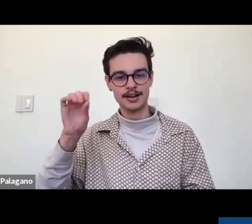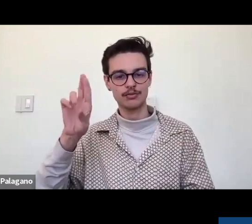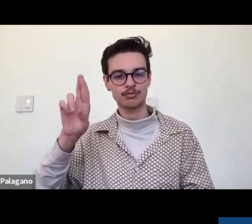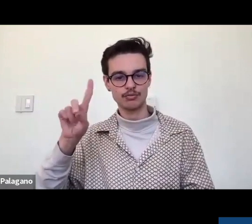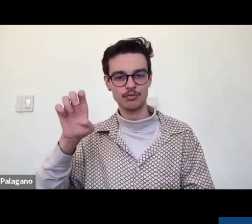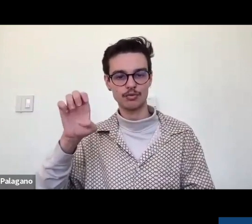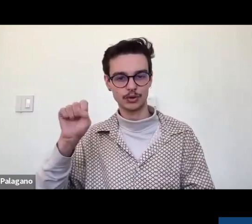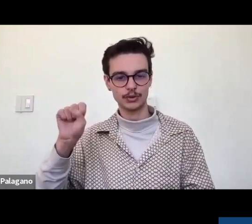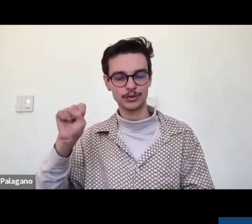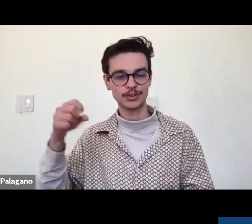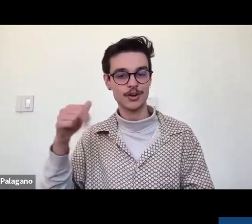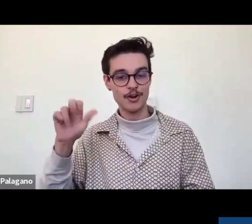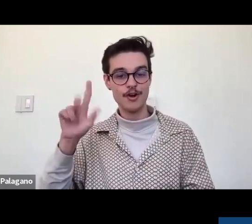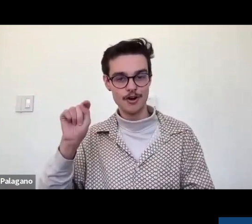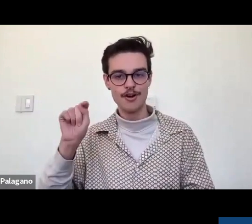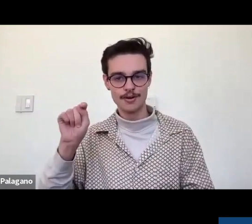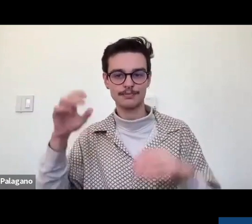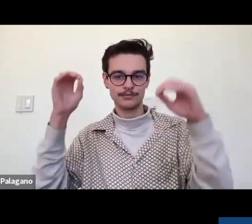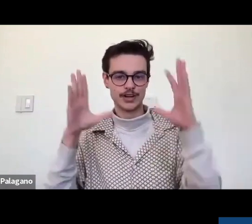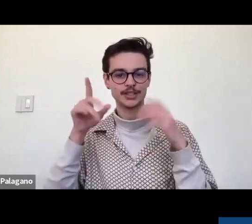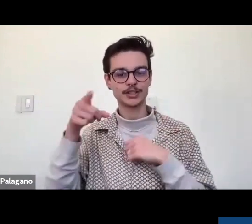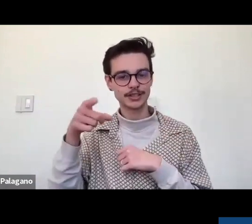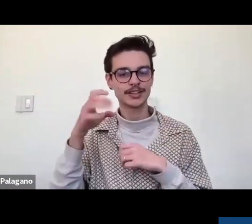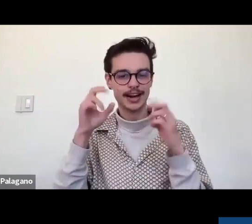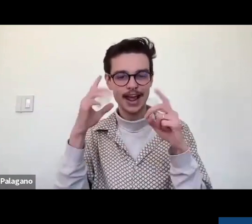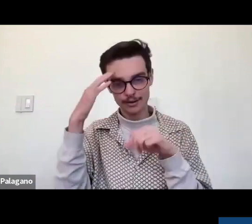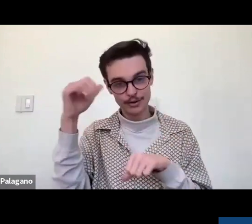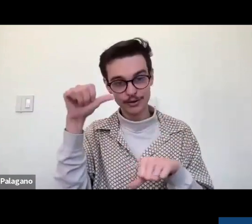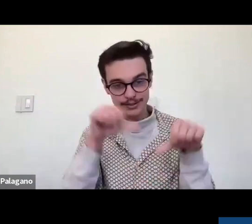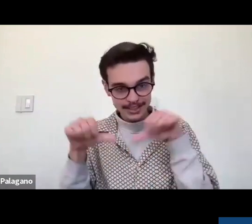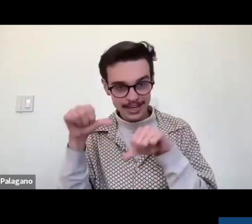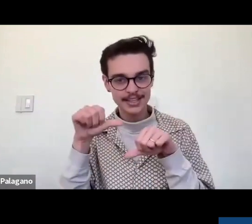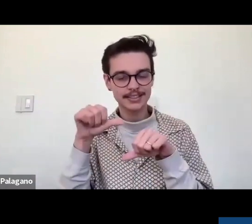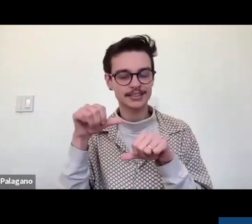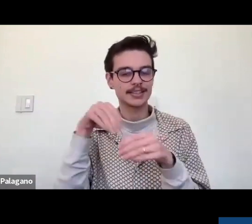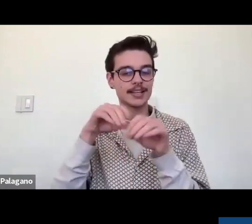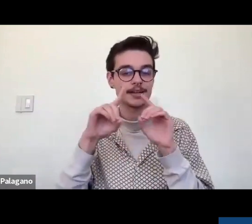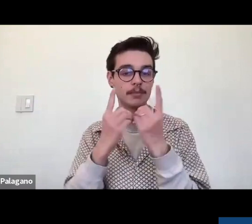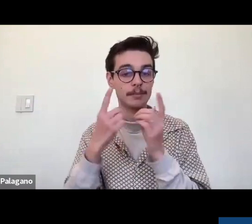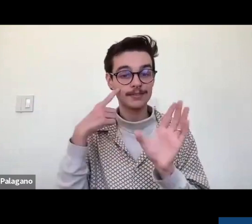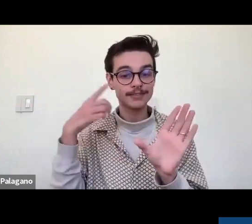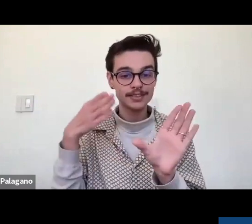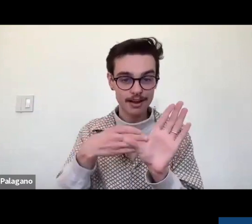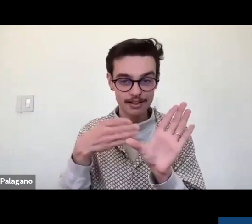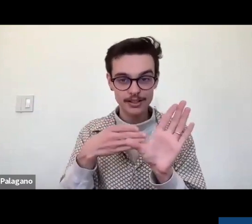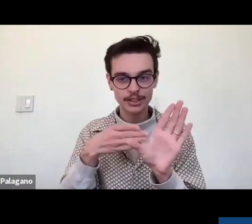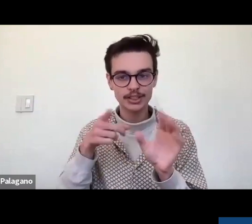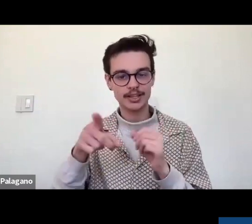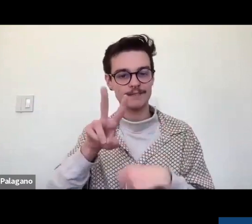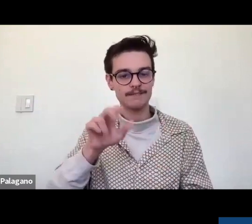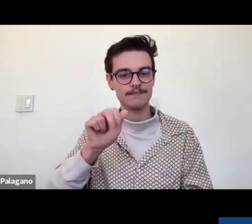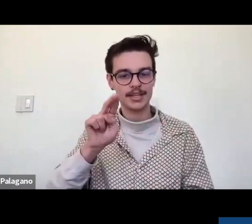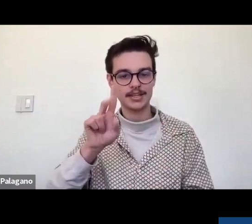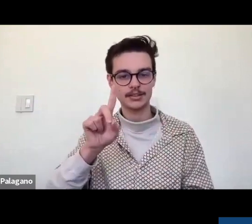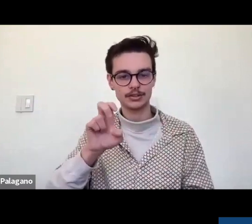who is a Patricia and Rhodes Hart Professor of Educational Neuroscience in the Department